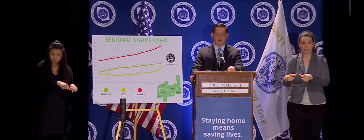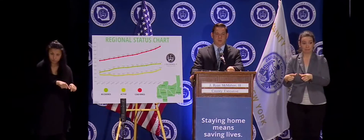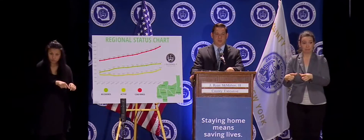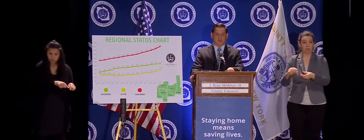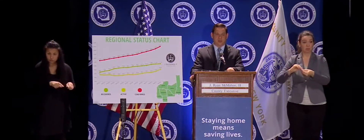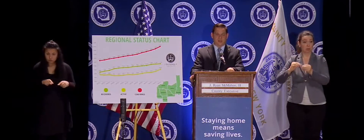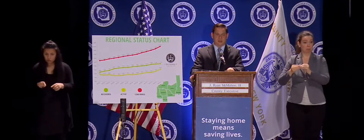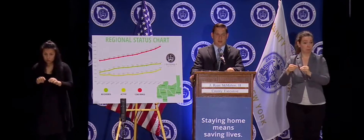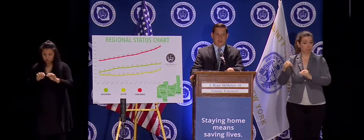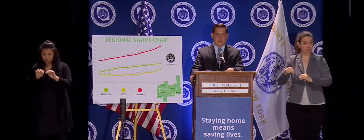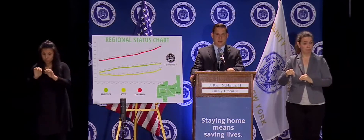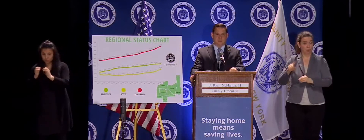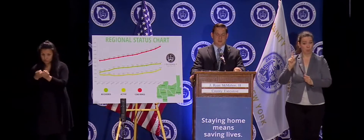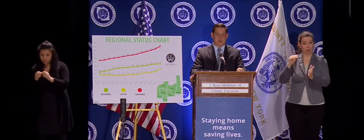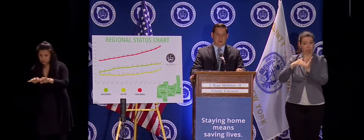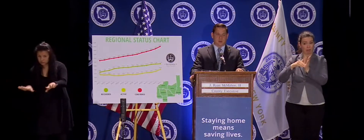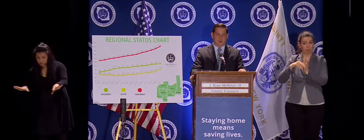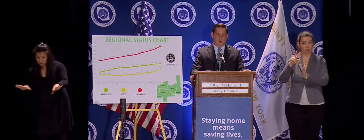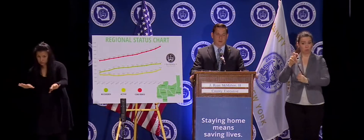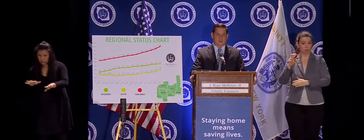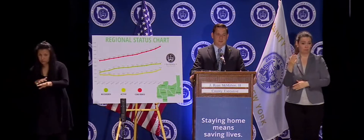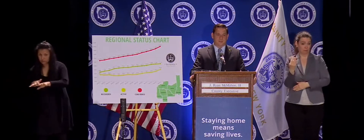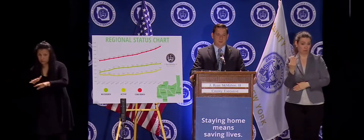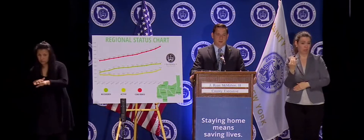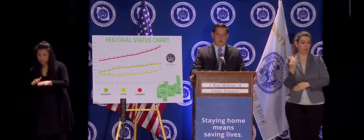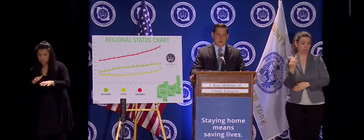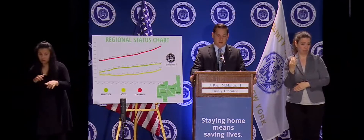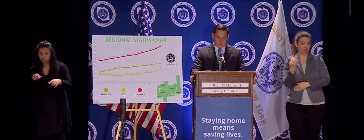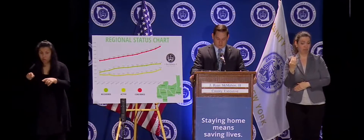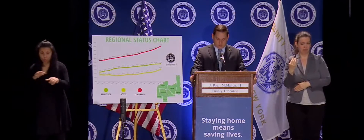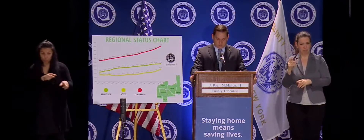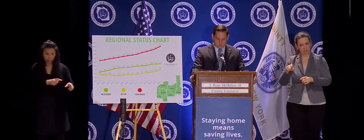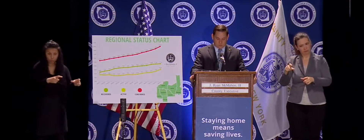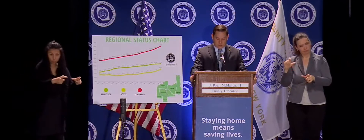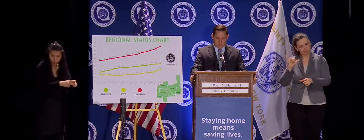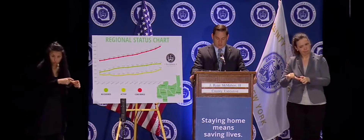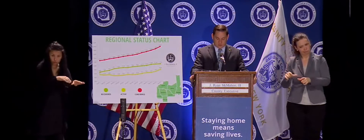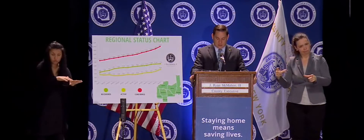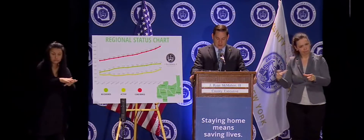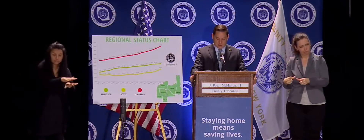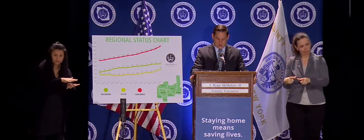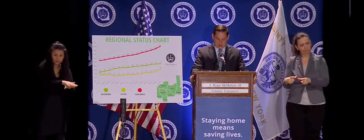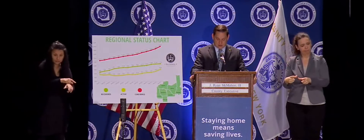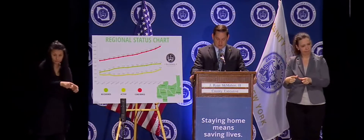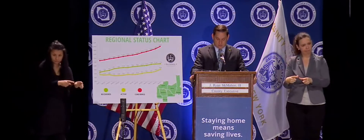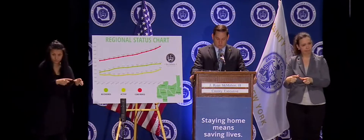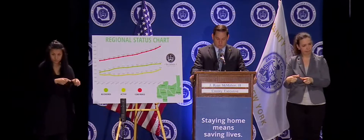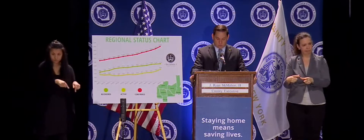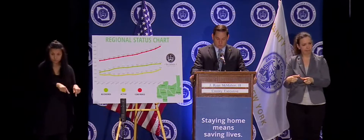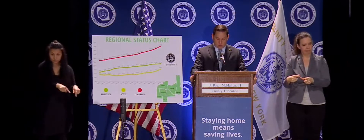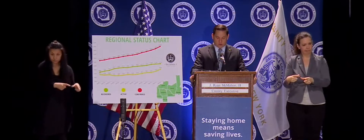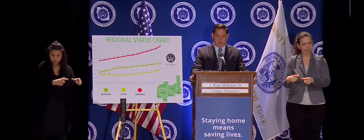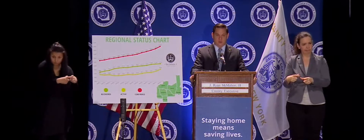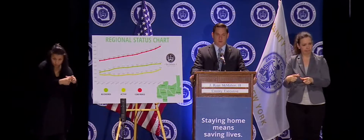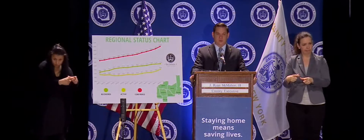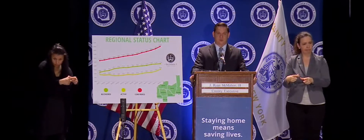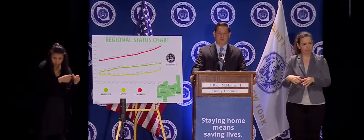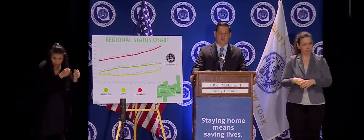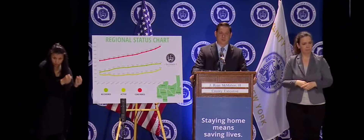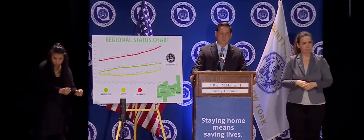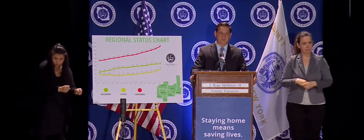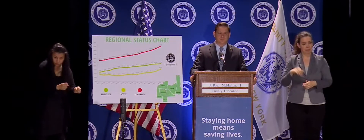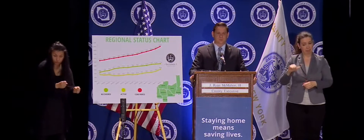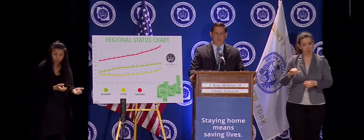positive, we then trace your contacts, and then quarantine. So that number has gotten larger due